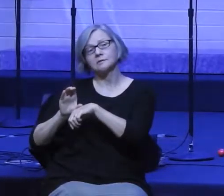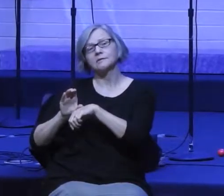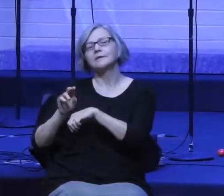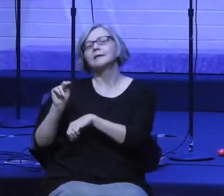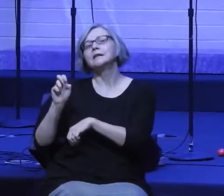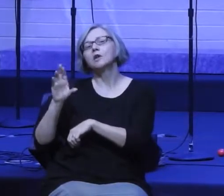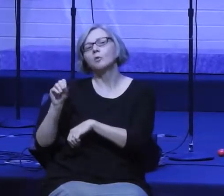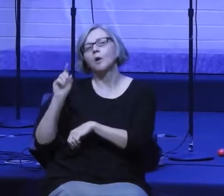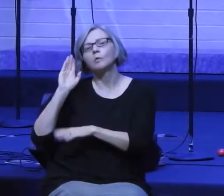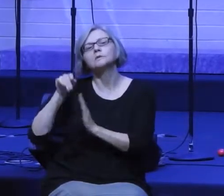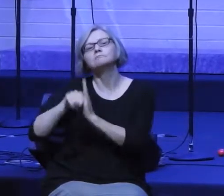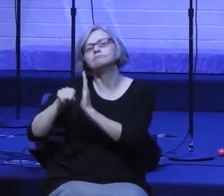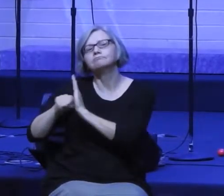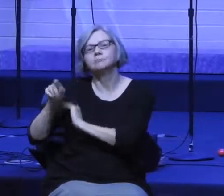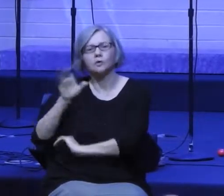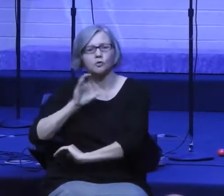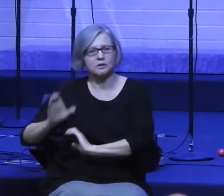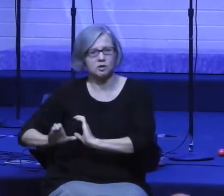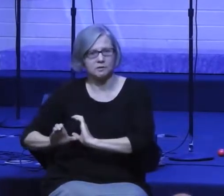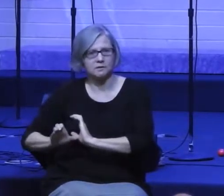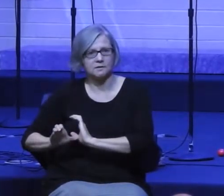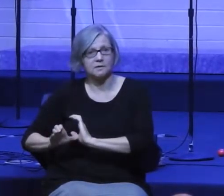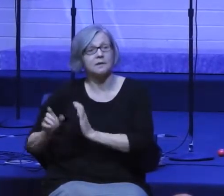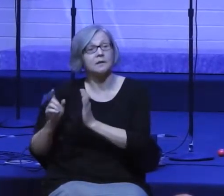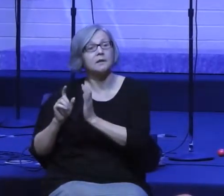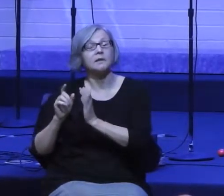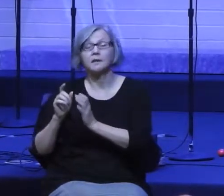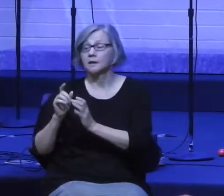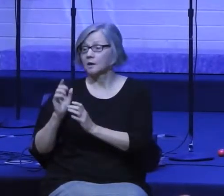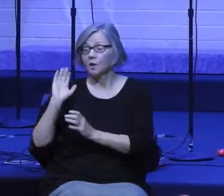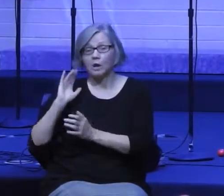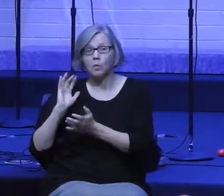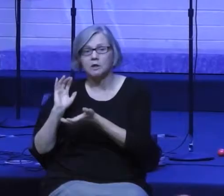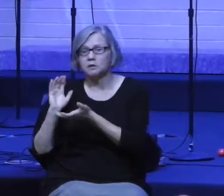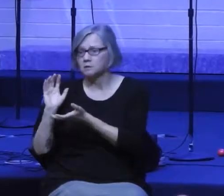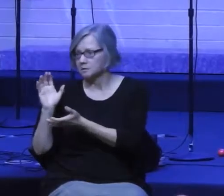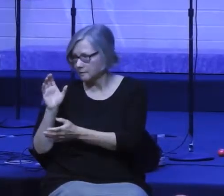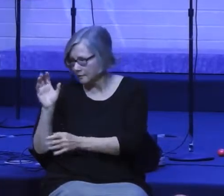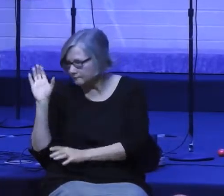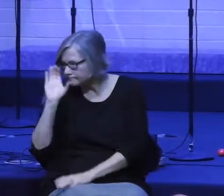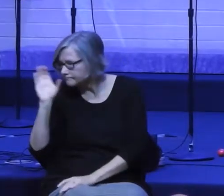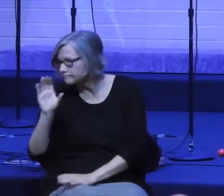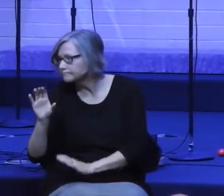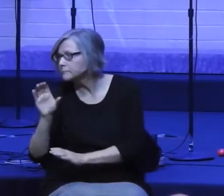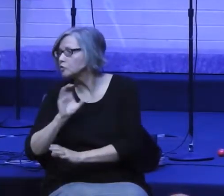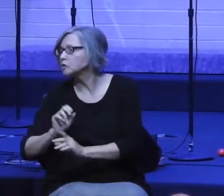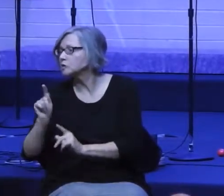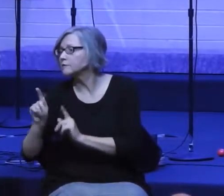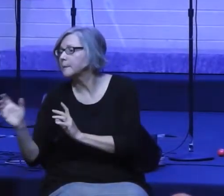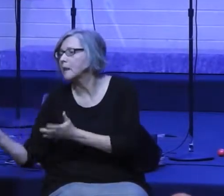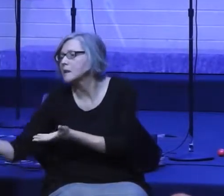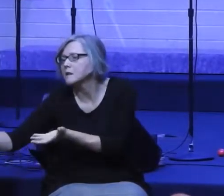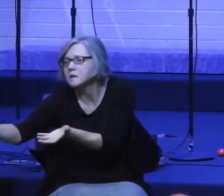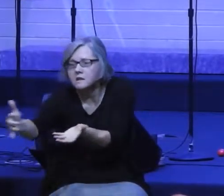horrible things, and then taxing the people even more in a way that caused poverty and oppression to just grow,